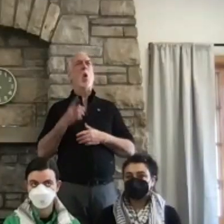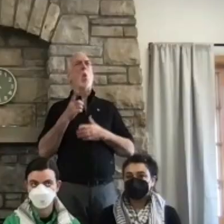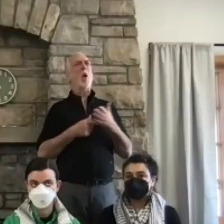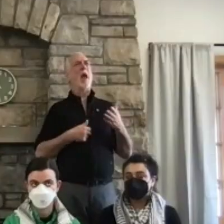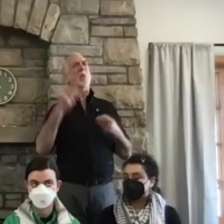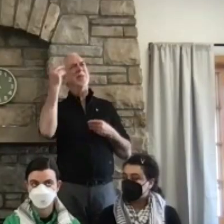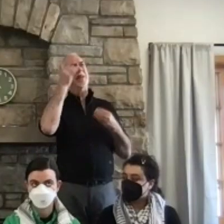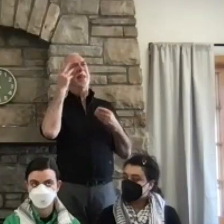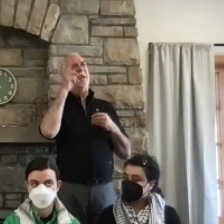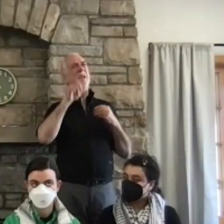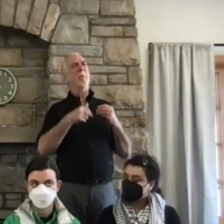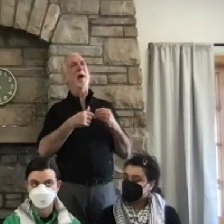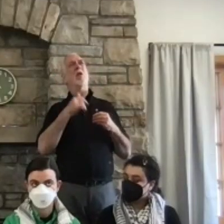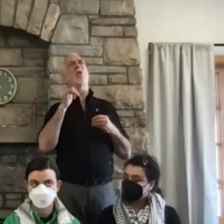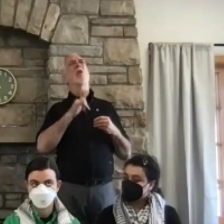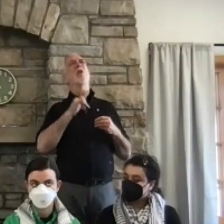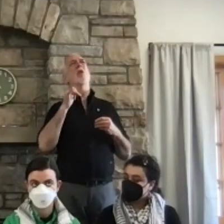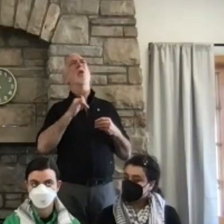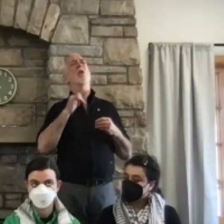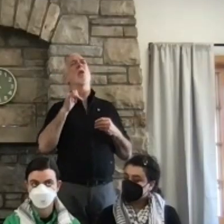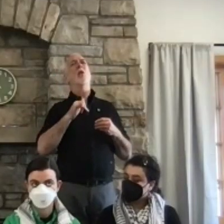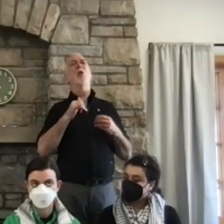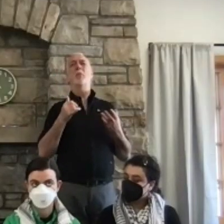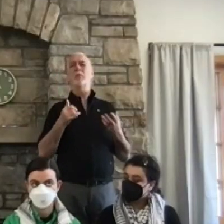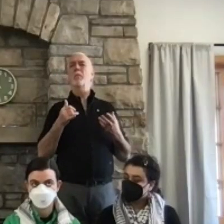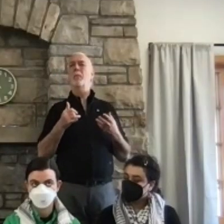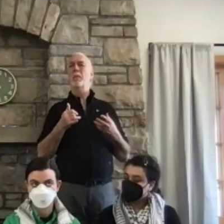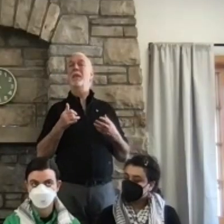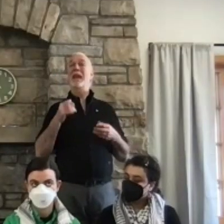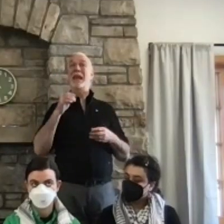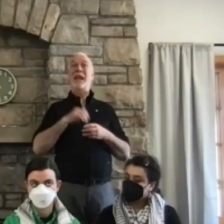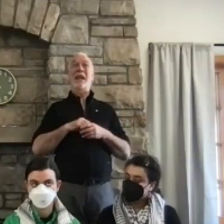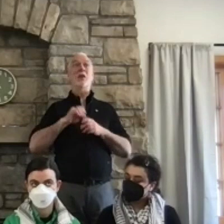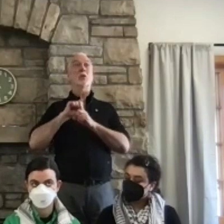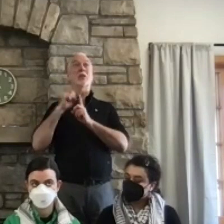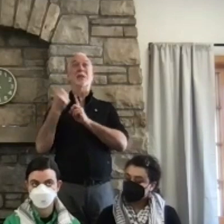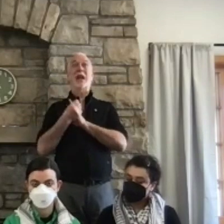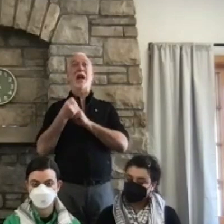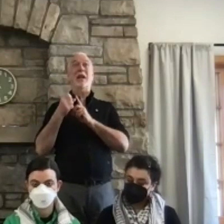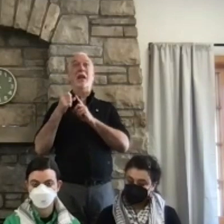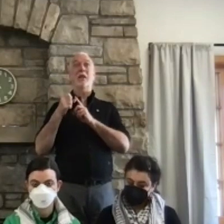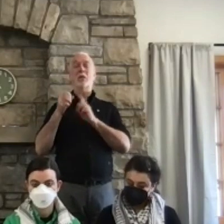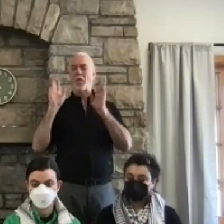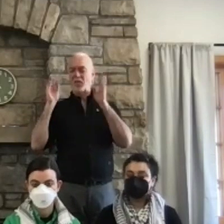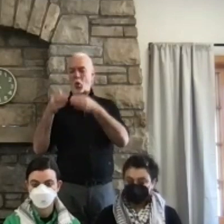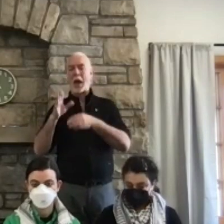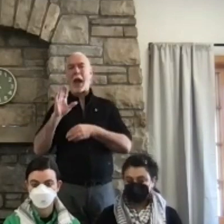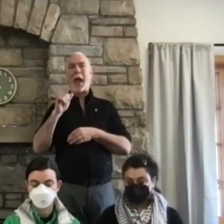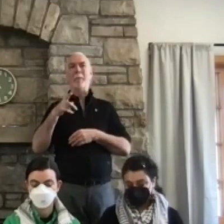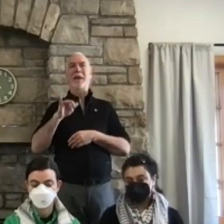going through my head, what I realized is, in a capitalist society, we depend on our